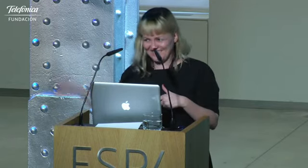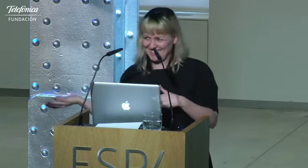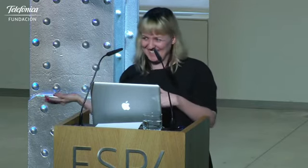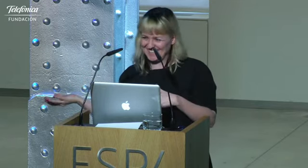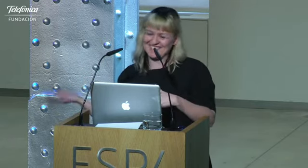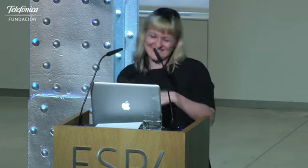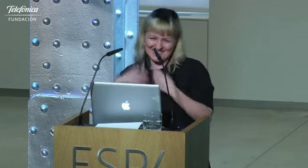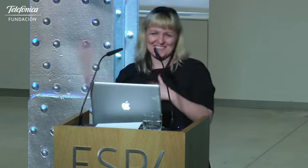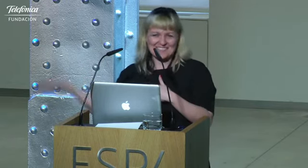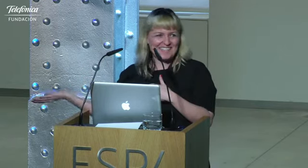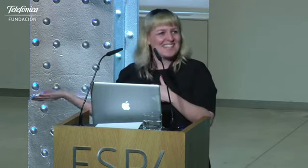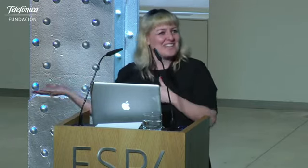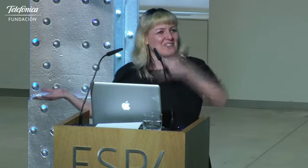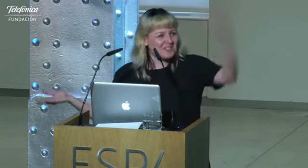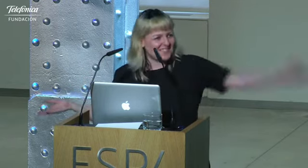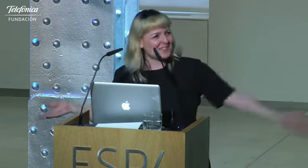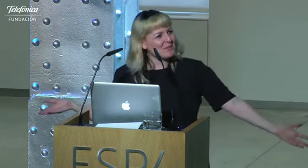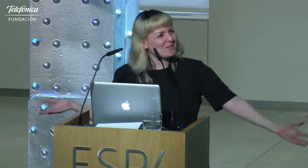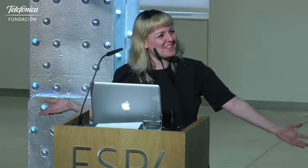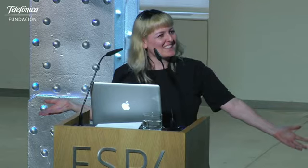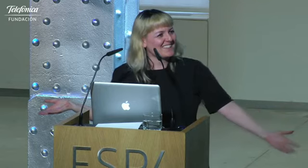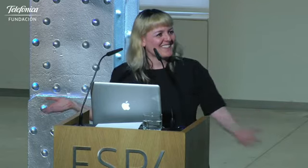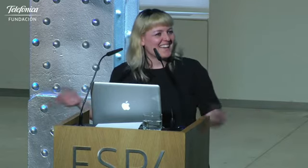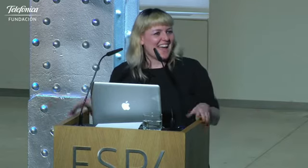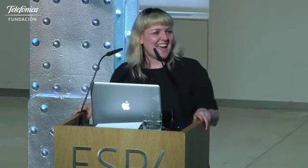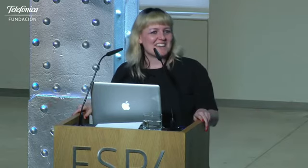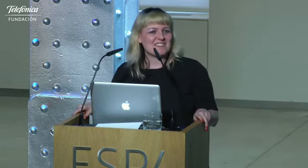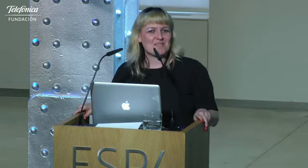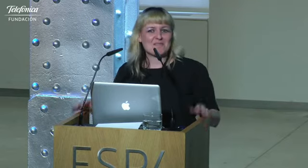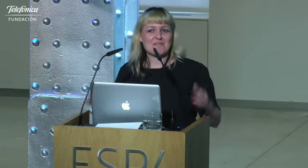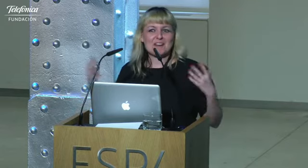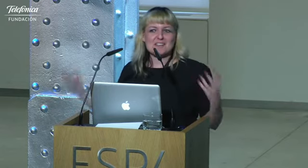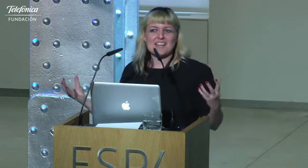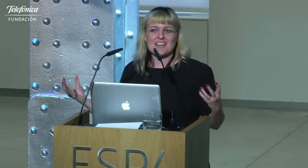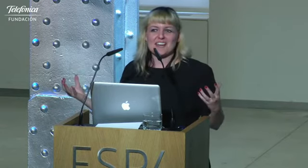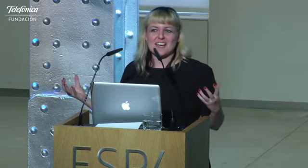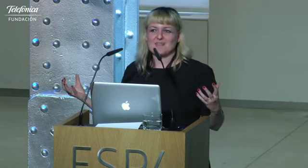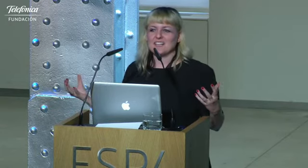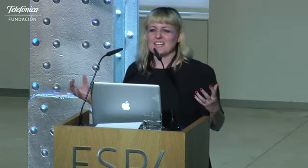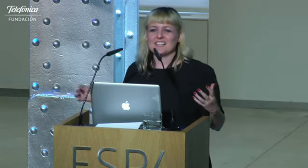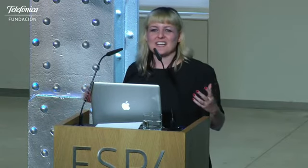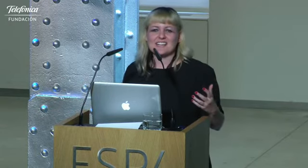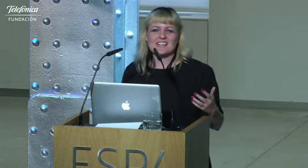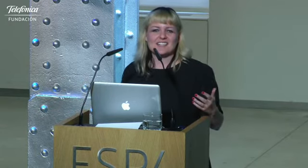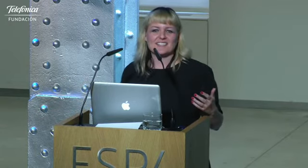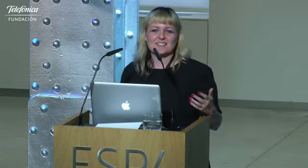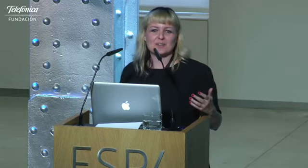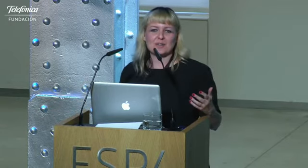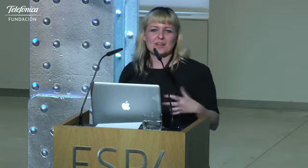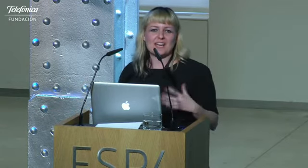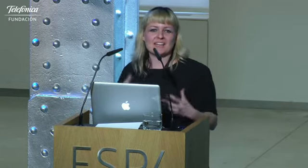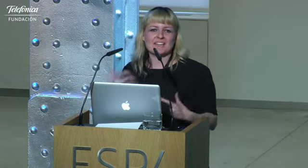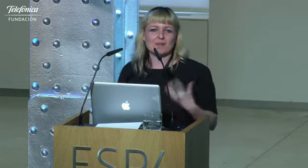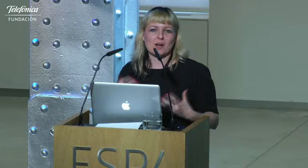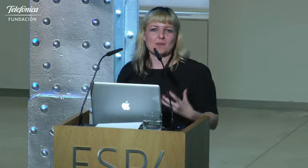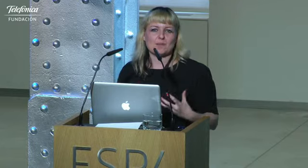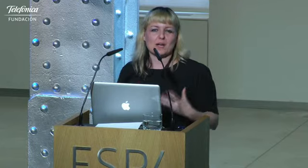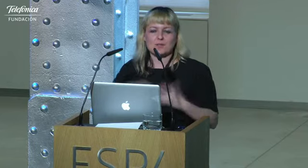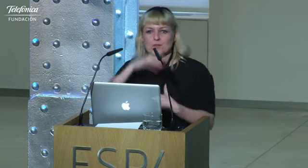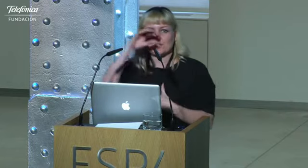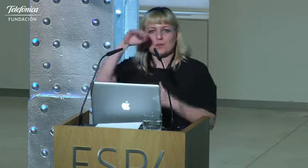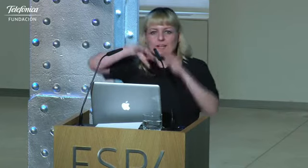to introduce the other robots. And right then, I realized that I needed to create an